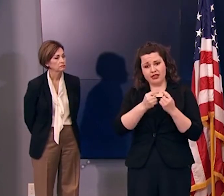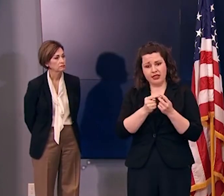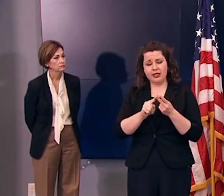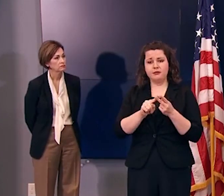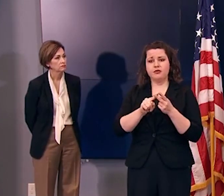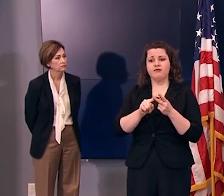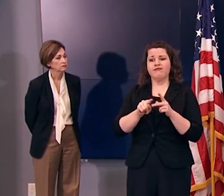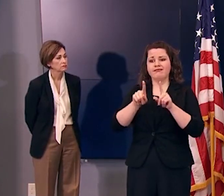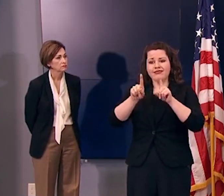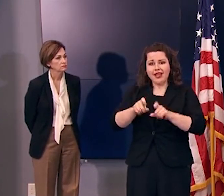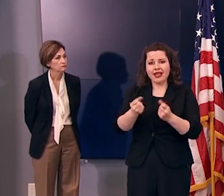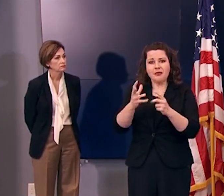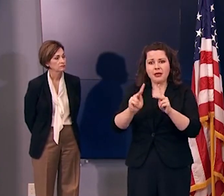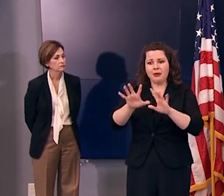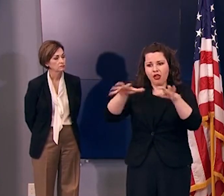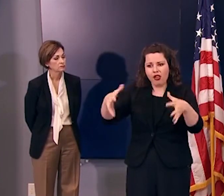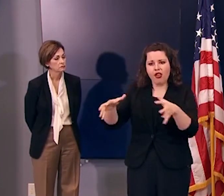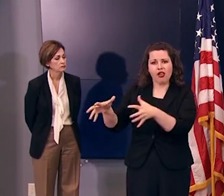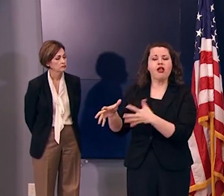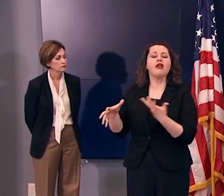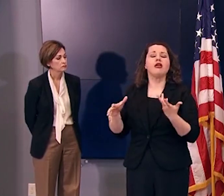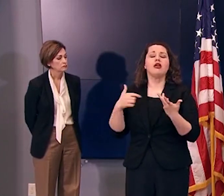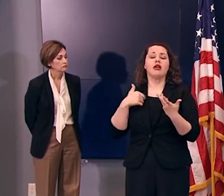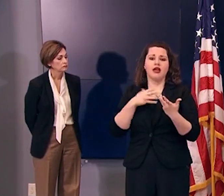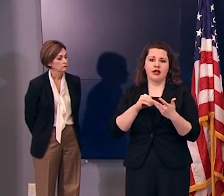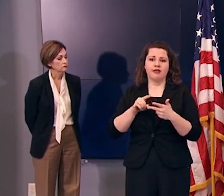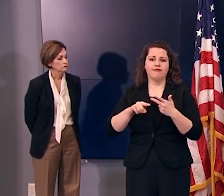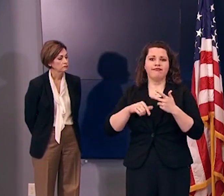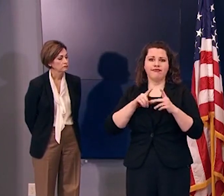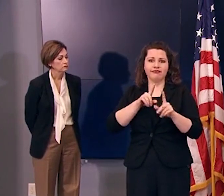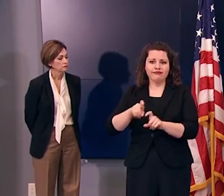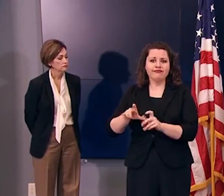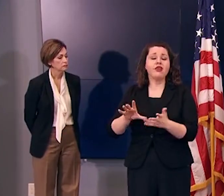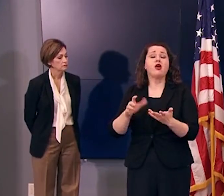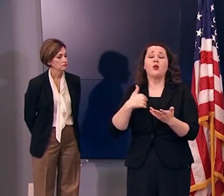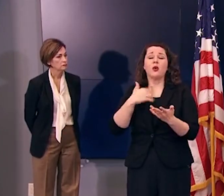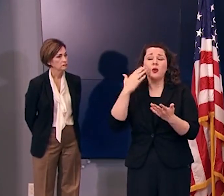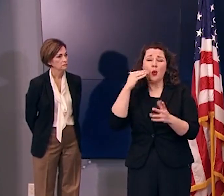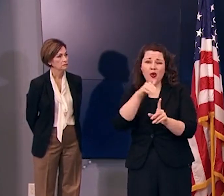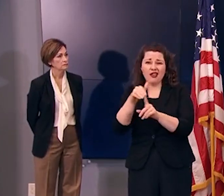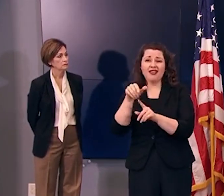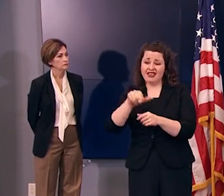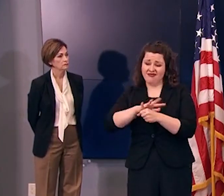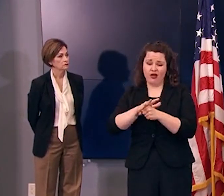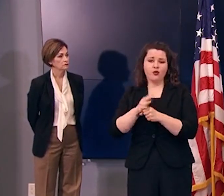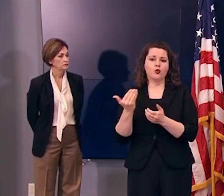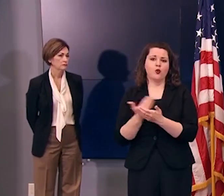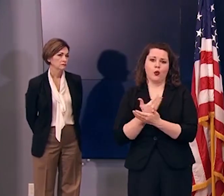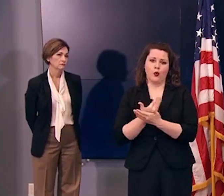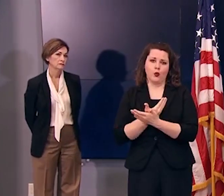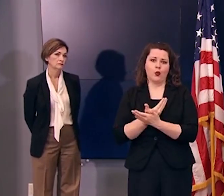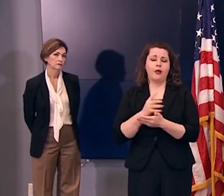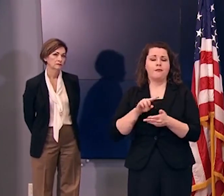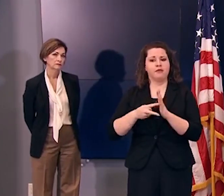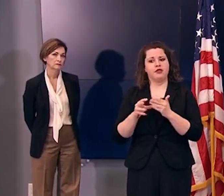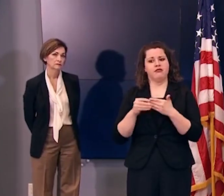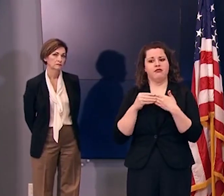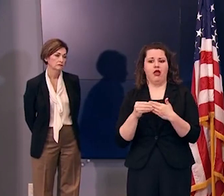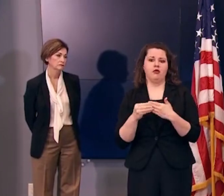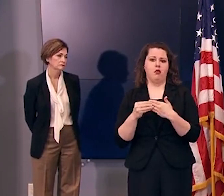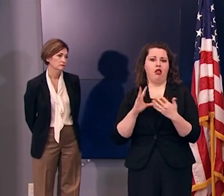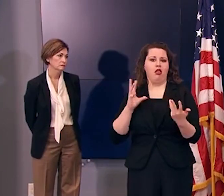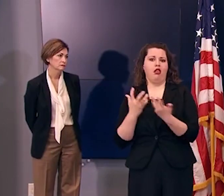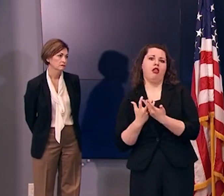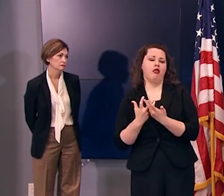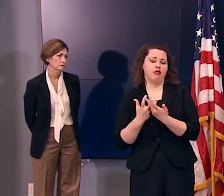robust contact tracing. And throughout this response, we've reminded everyone that this is a new virus, and we must remain flexible, and we're continuing